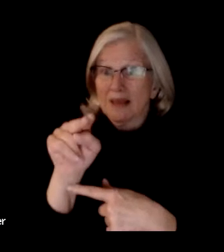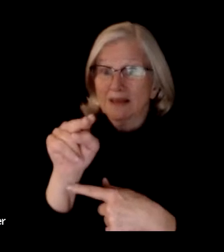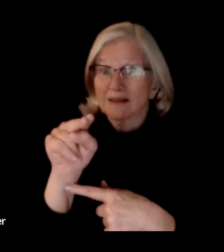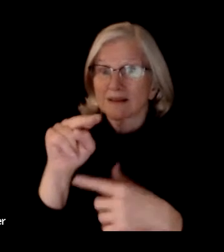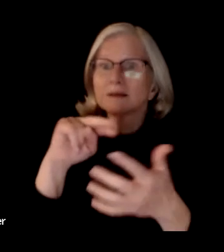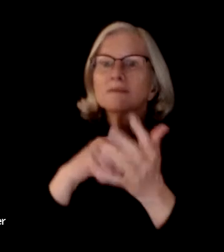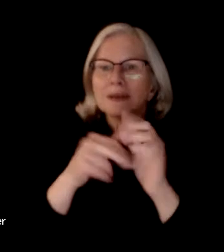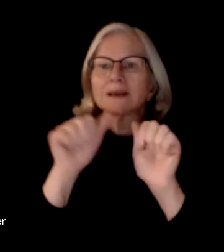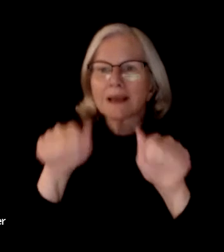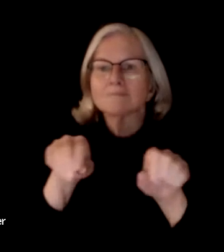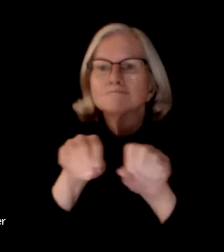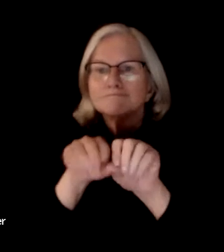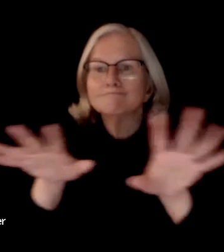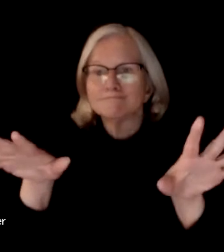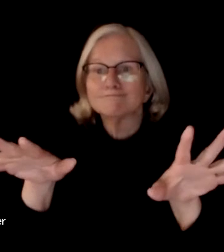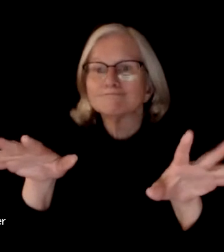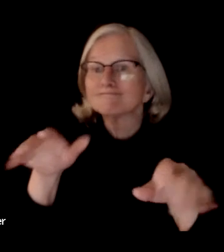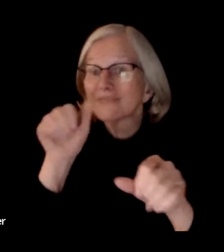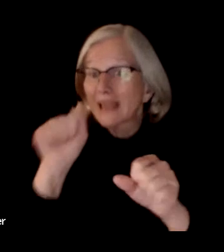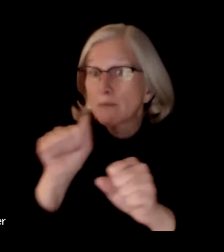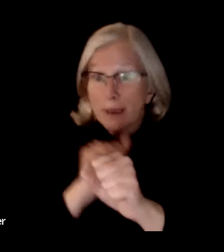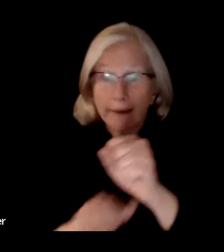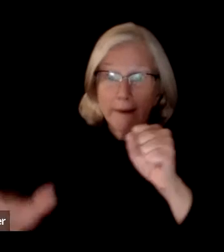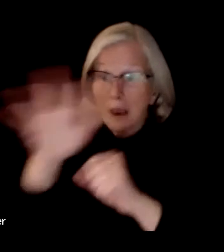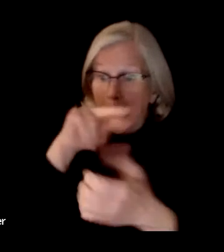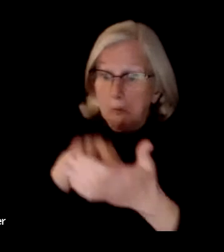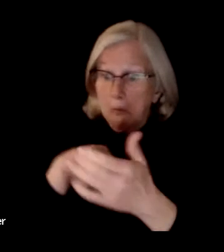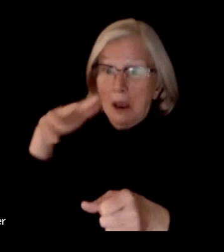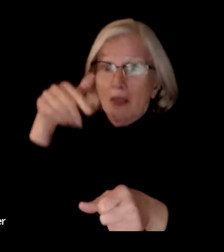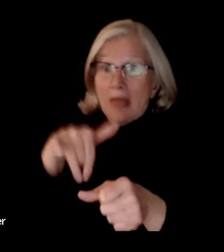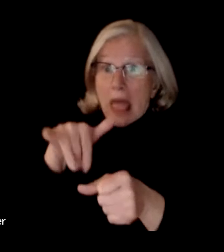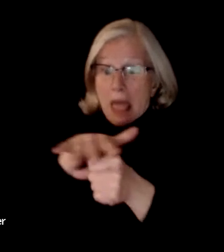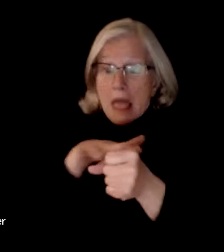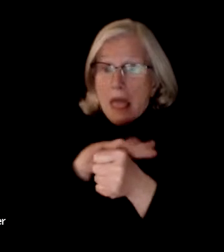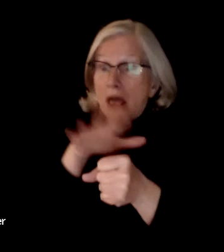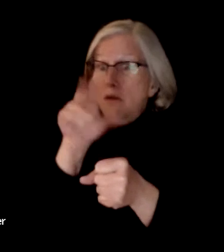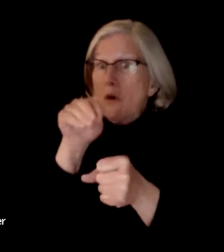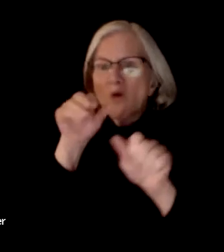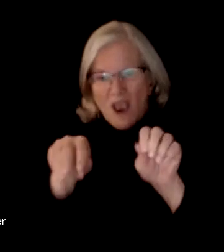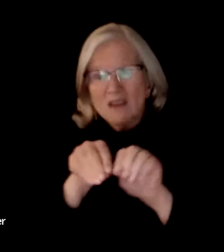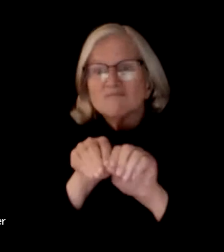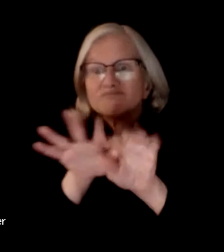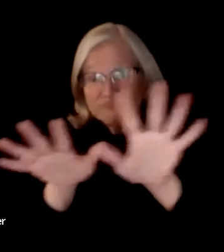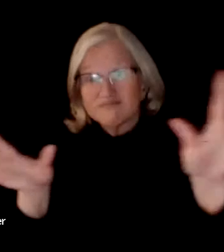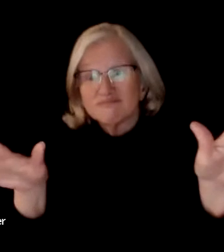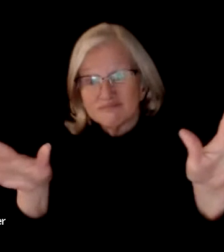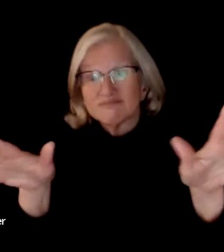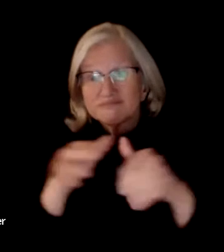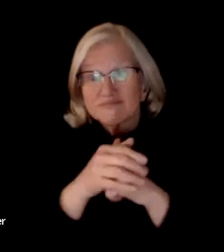mean that it is confined to those 4 counties at all. I think it's important for the public to recognize that,